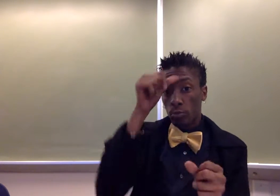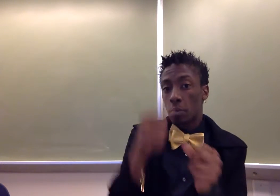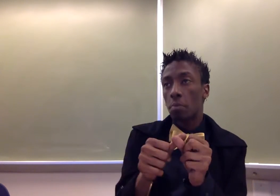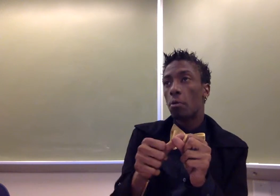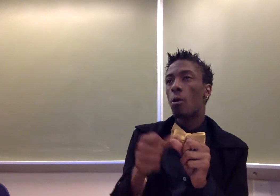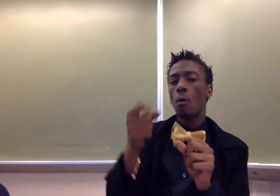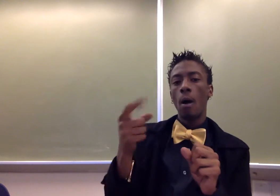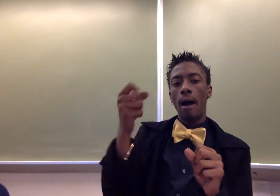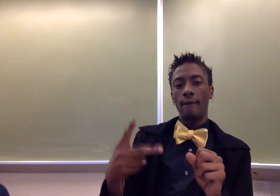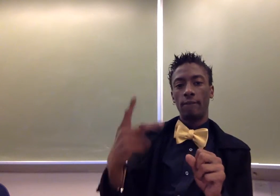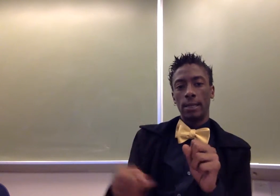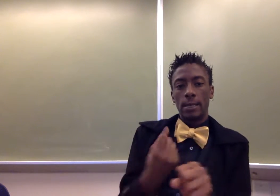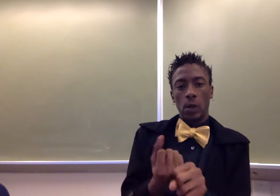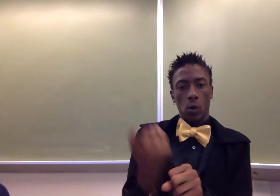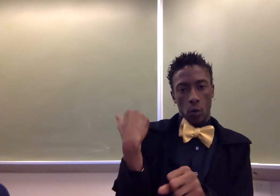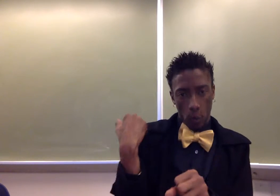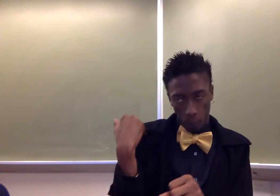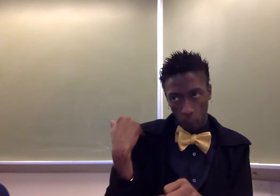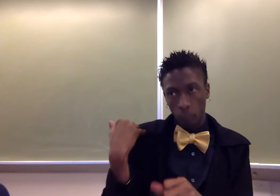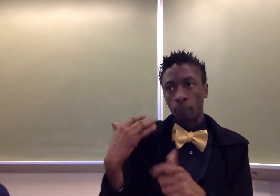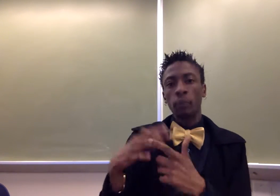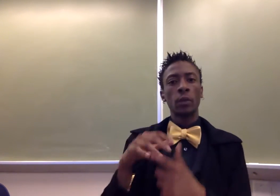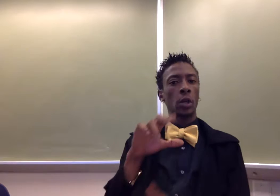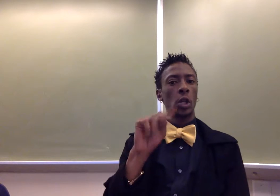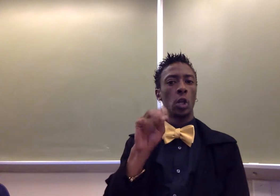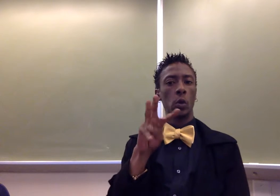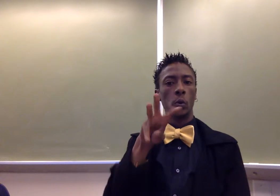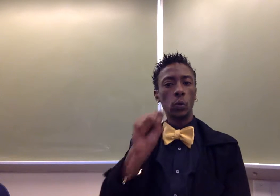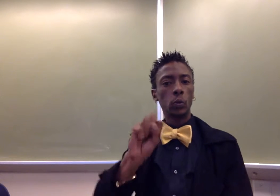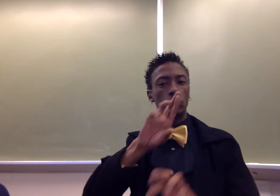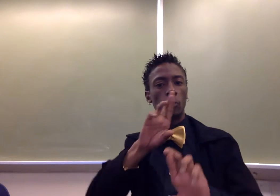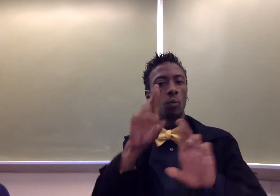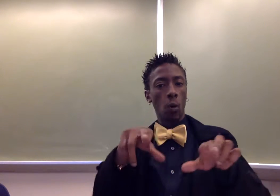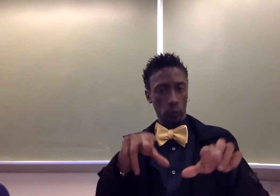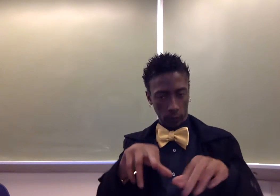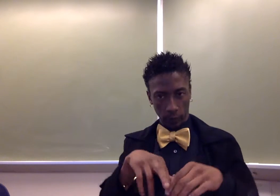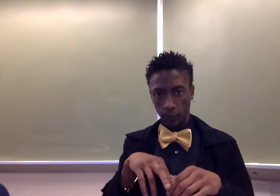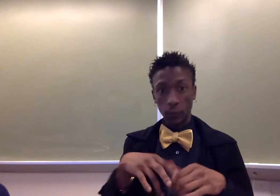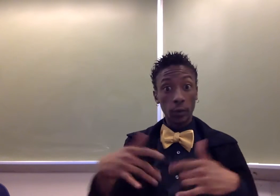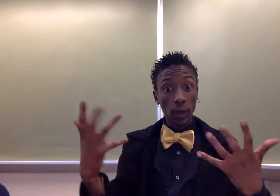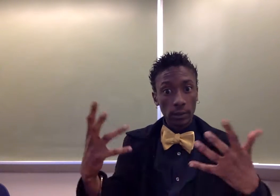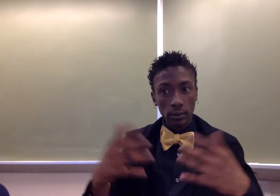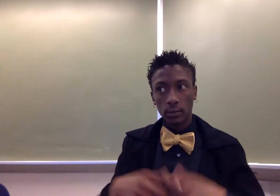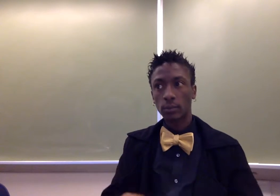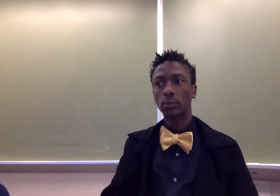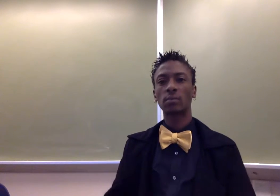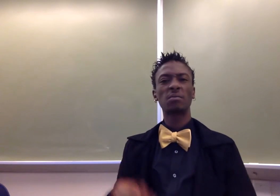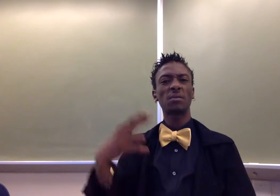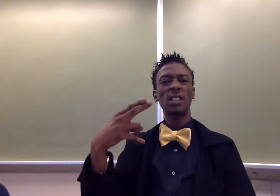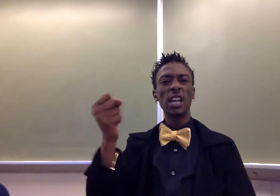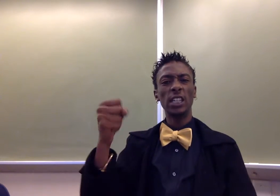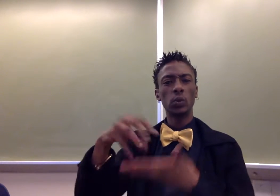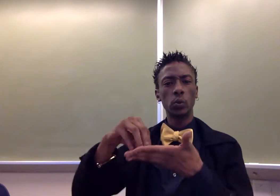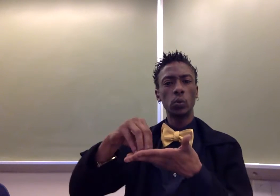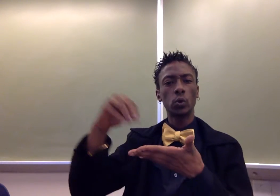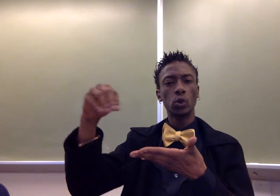about a science class. This was a group of high school kids that decided to look at the rivers and streams as part of their